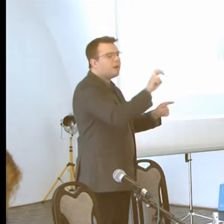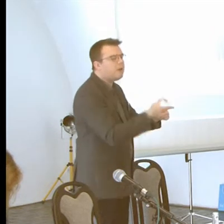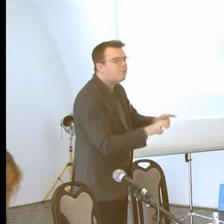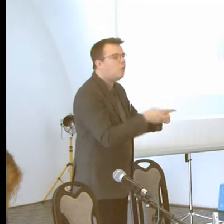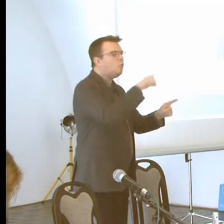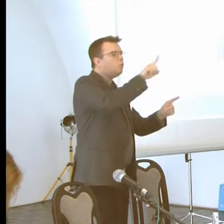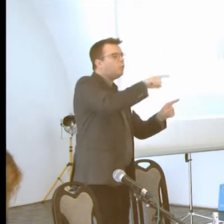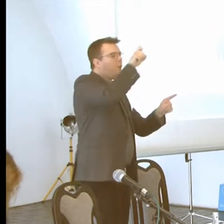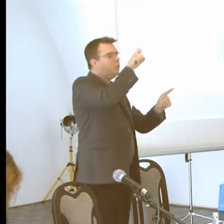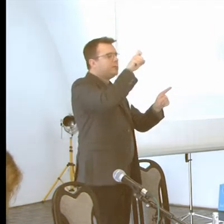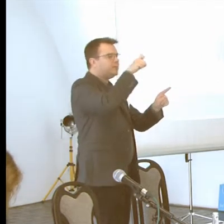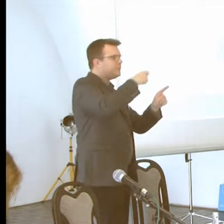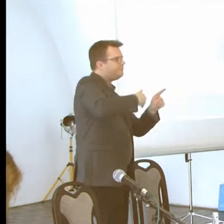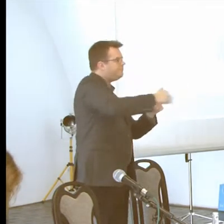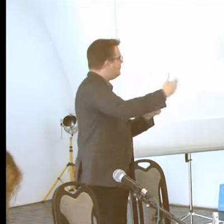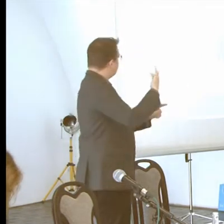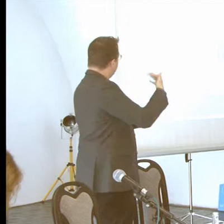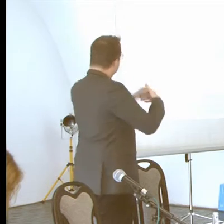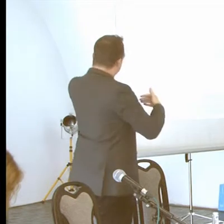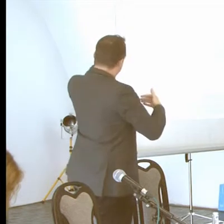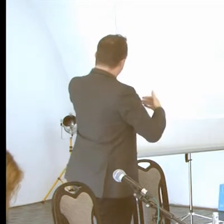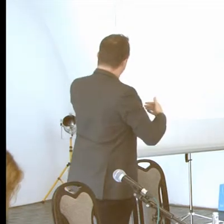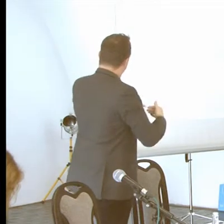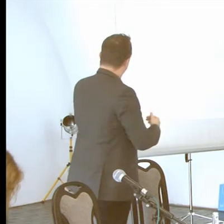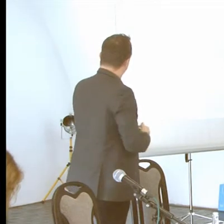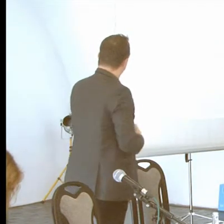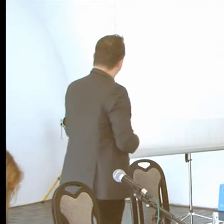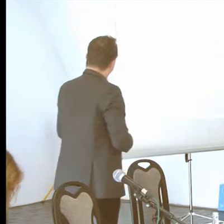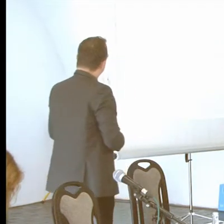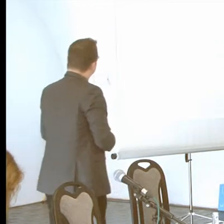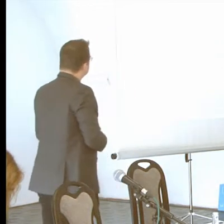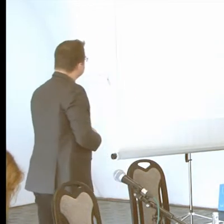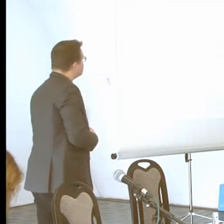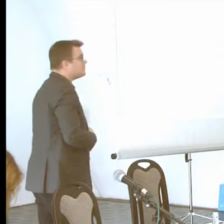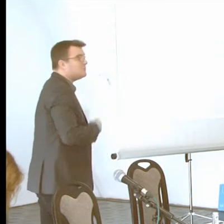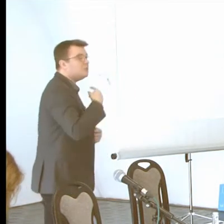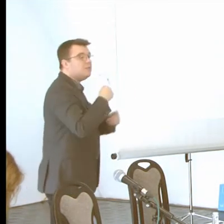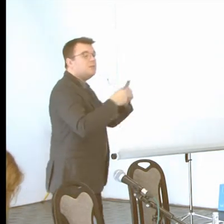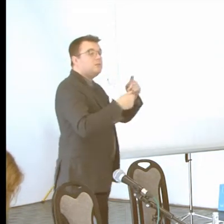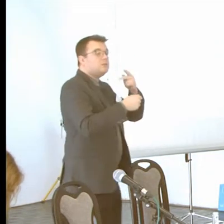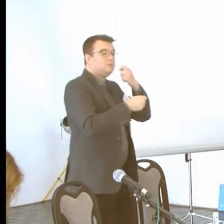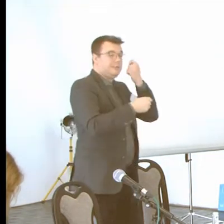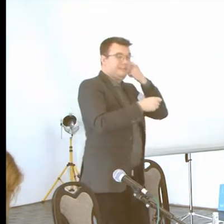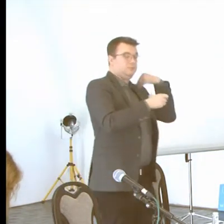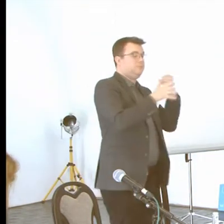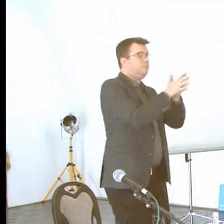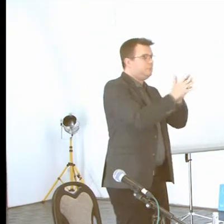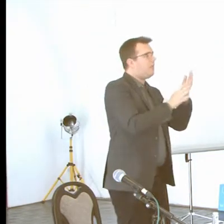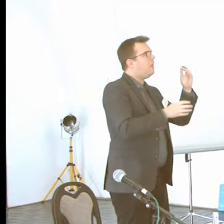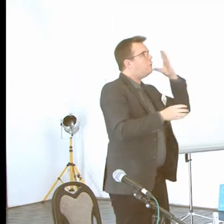Here we have what we see as challenges, problems regarding the service today. I told